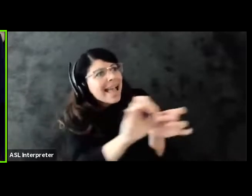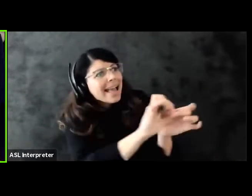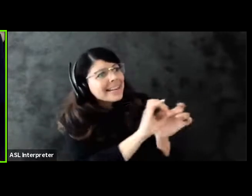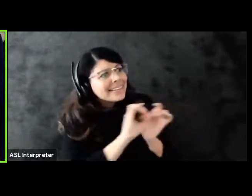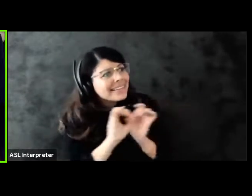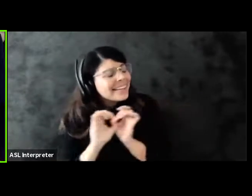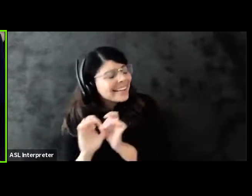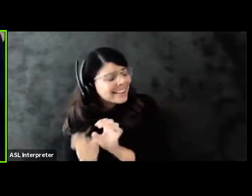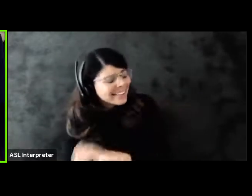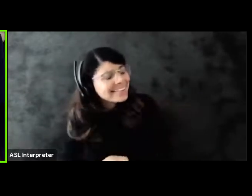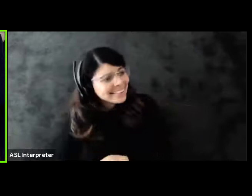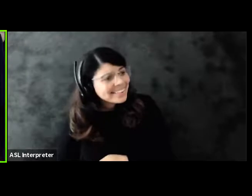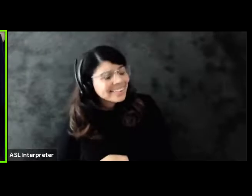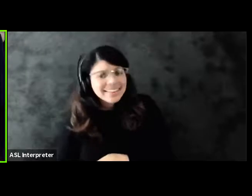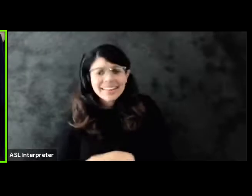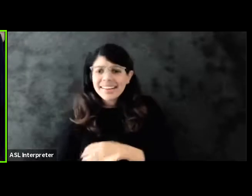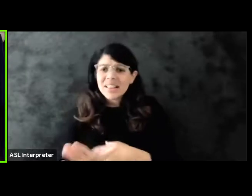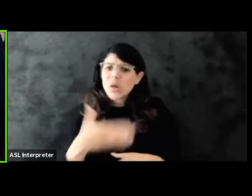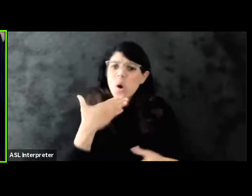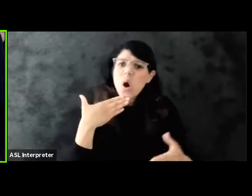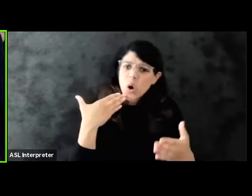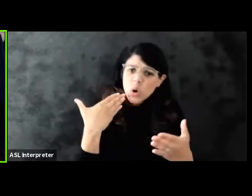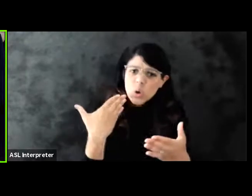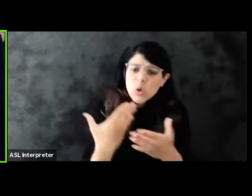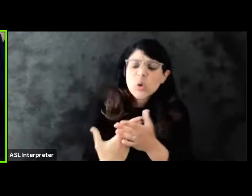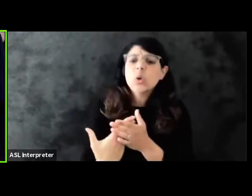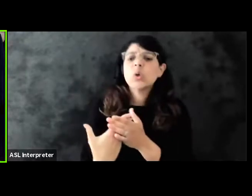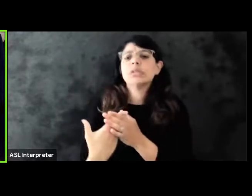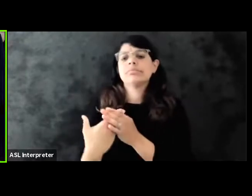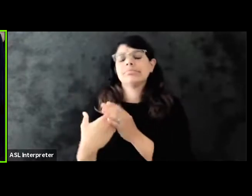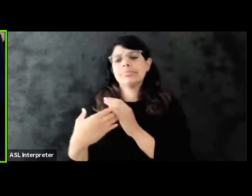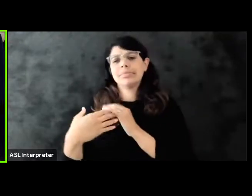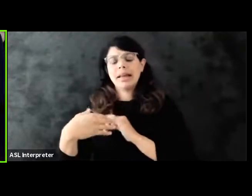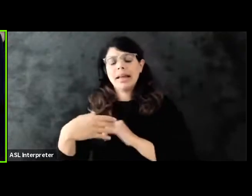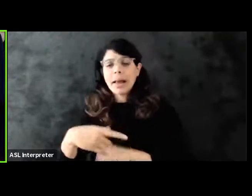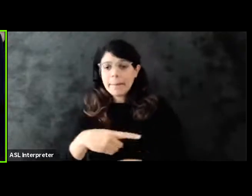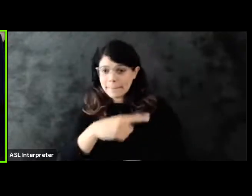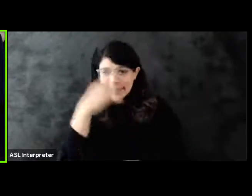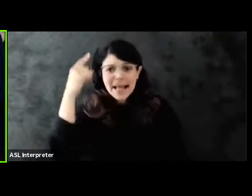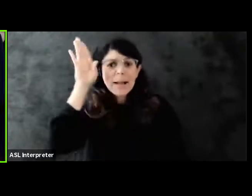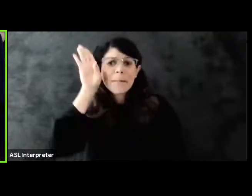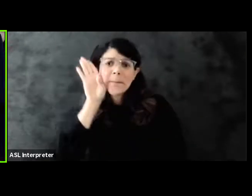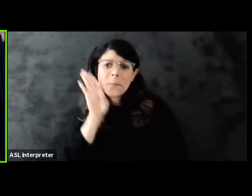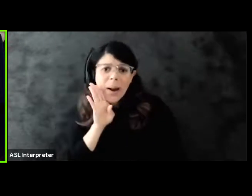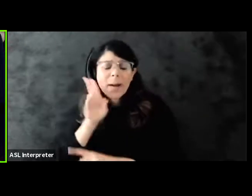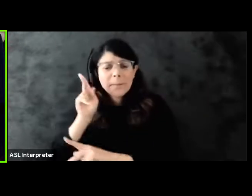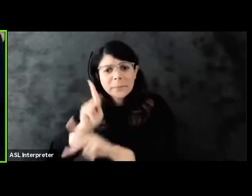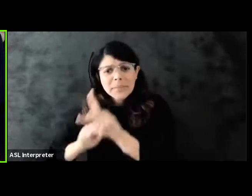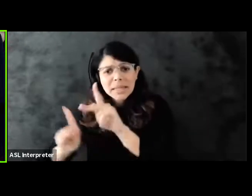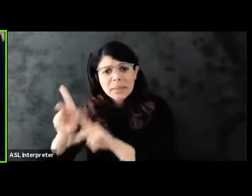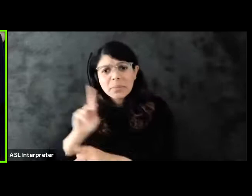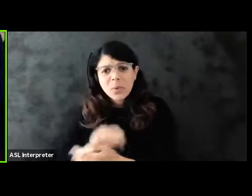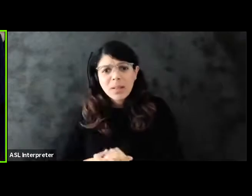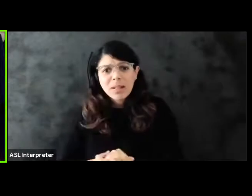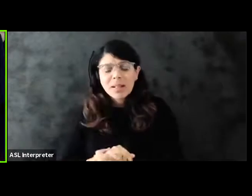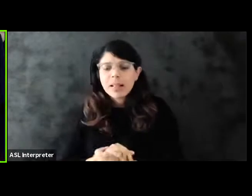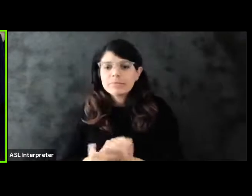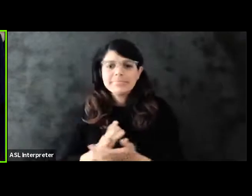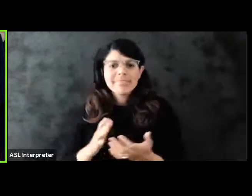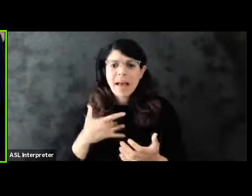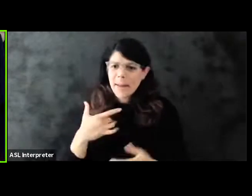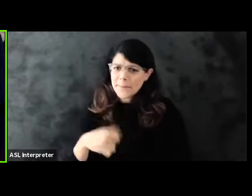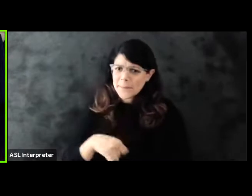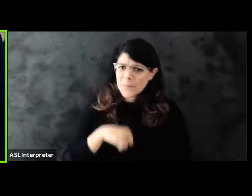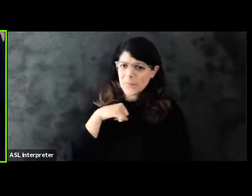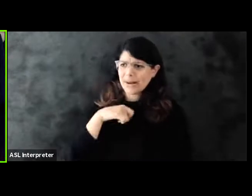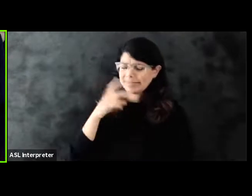good. There's good Black, brown folks out there, man, I'm proud to see that my family who are Black and brown. I mean, I just